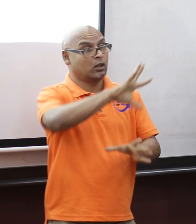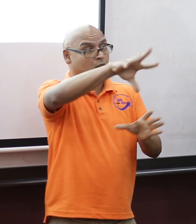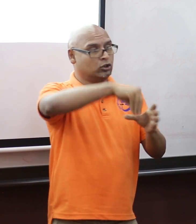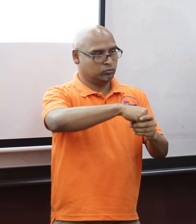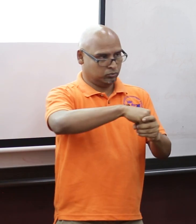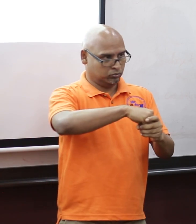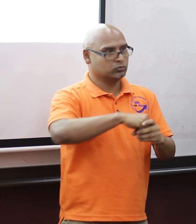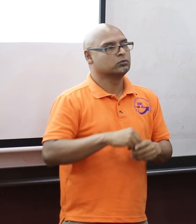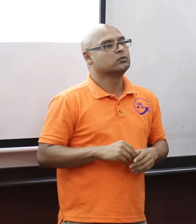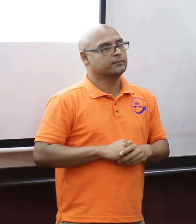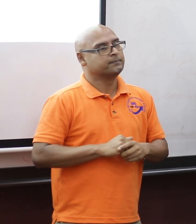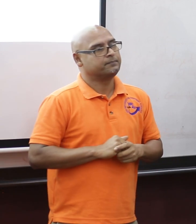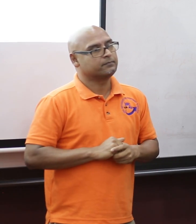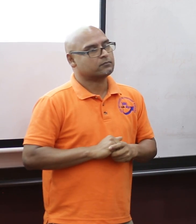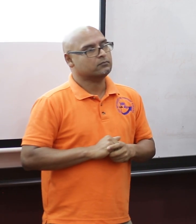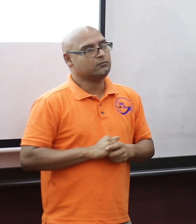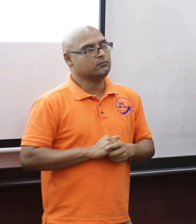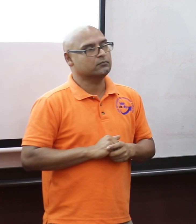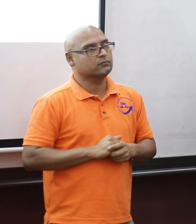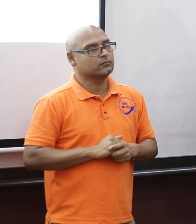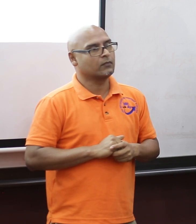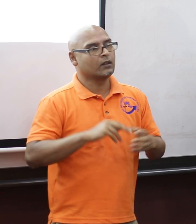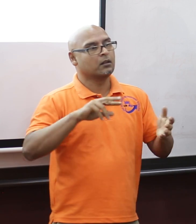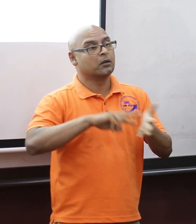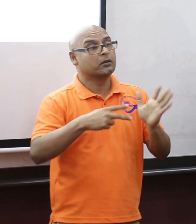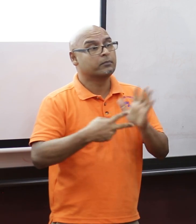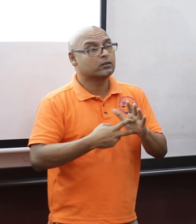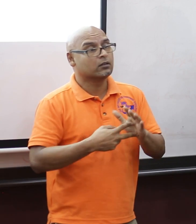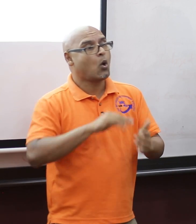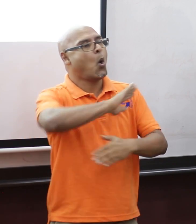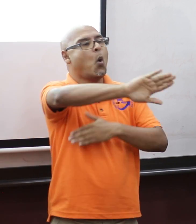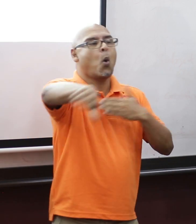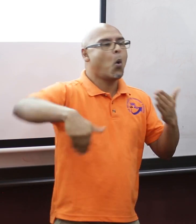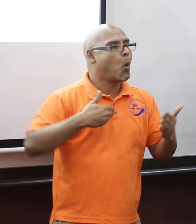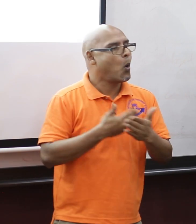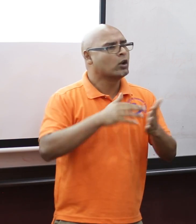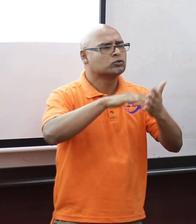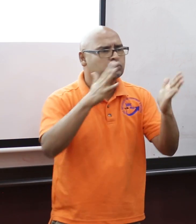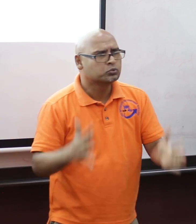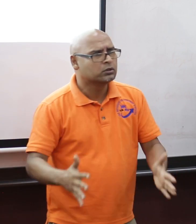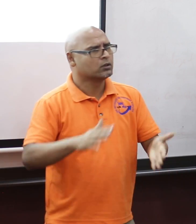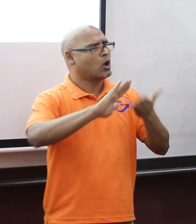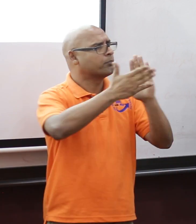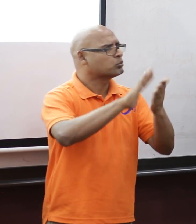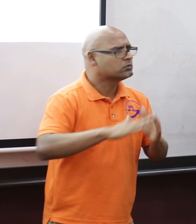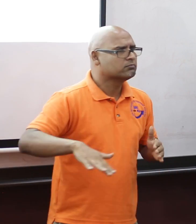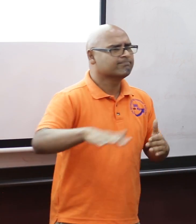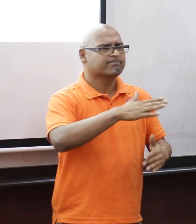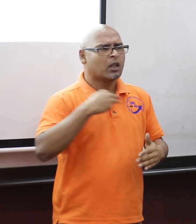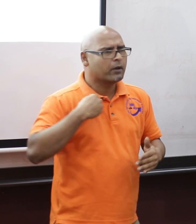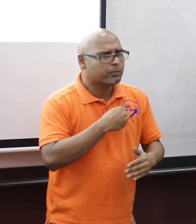philosophy that provides all students with community membership and greater opportunity for academic